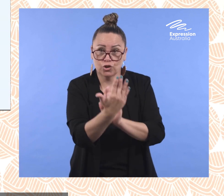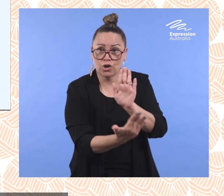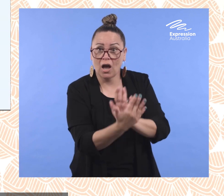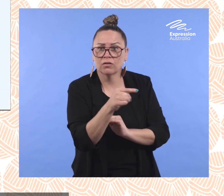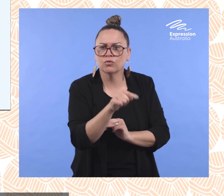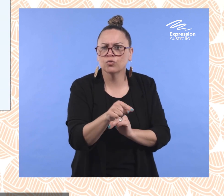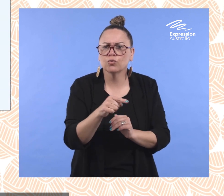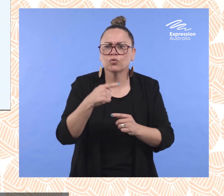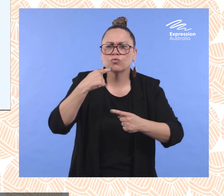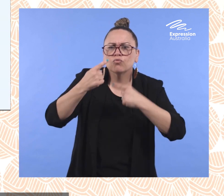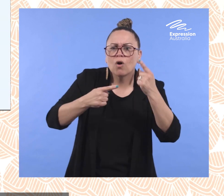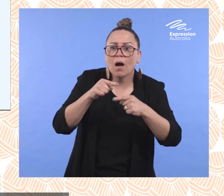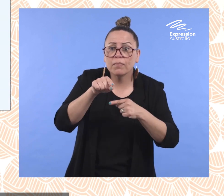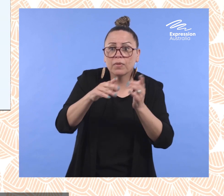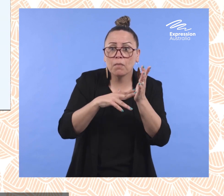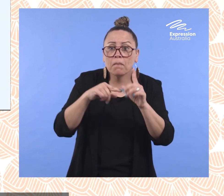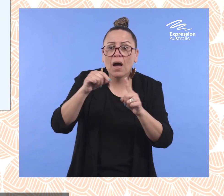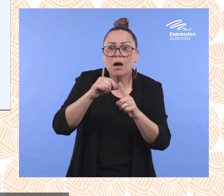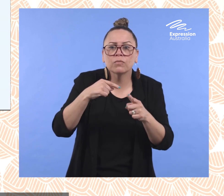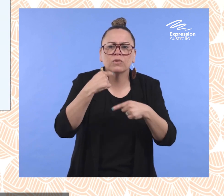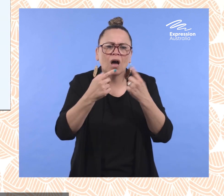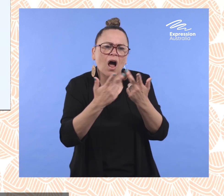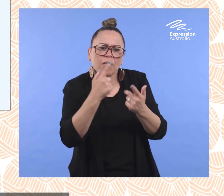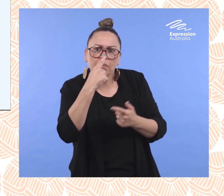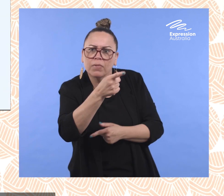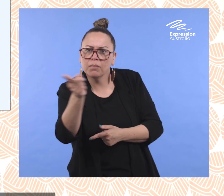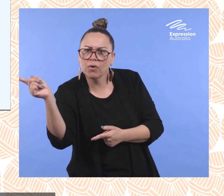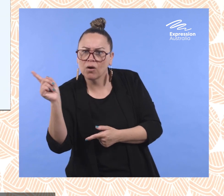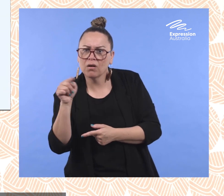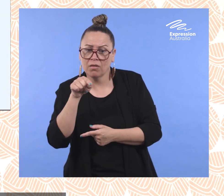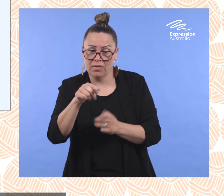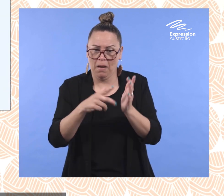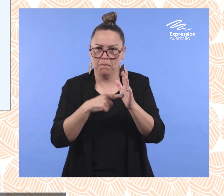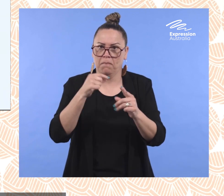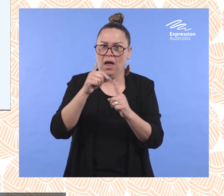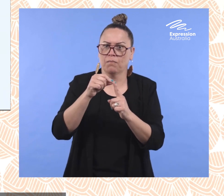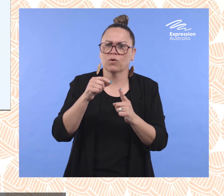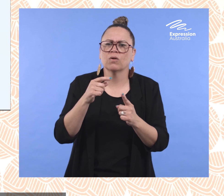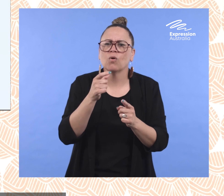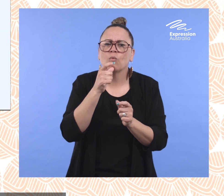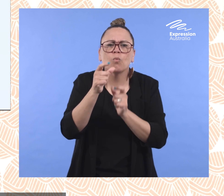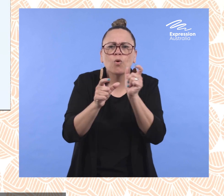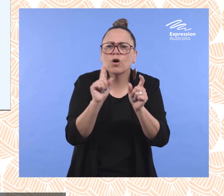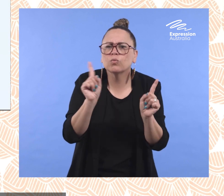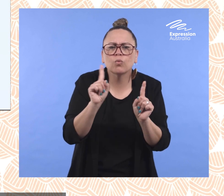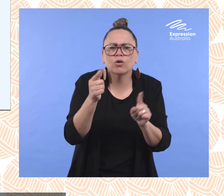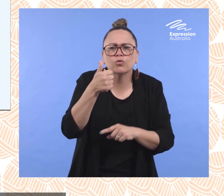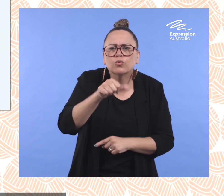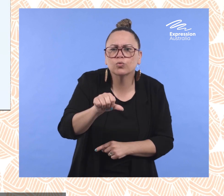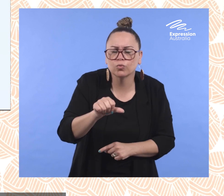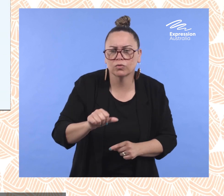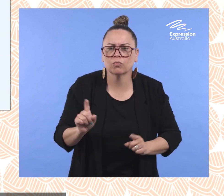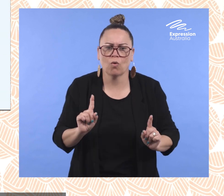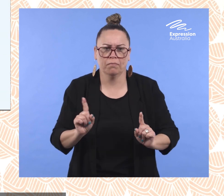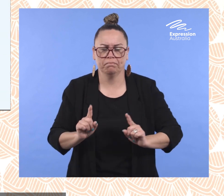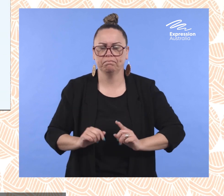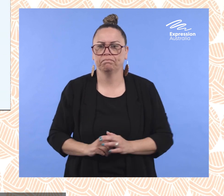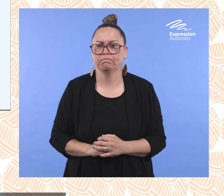were to describe this map to somebody else, what are some of the words that come to mind?